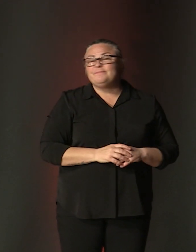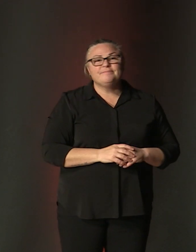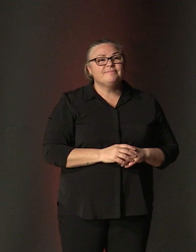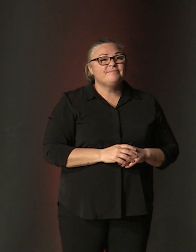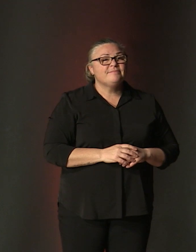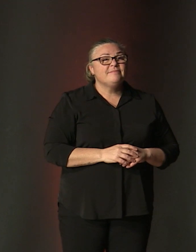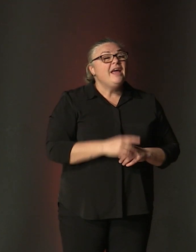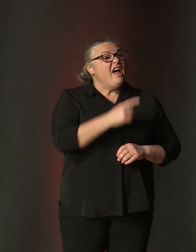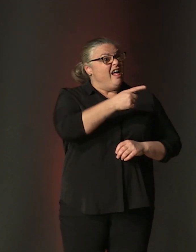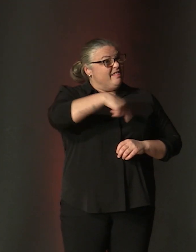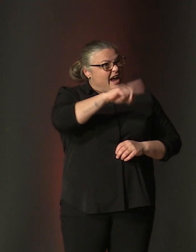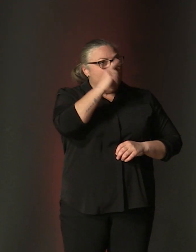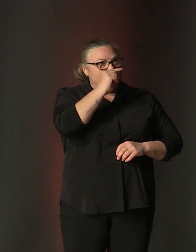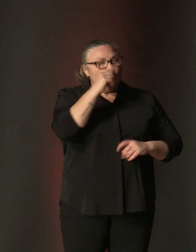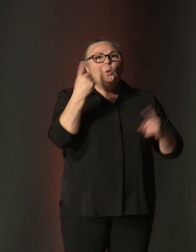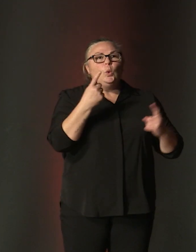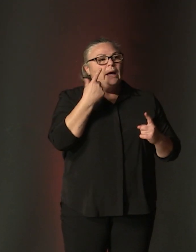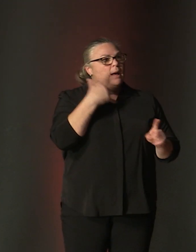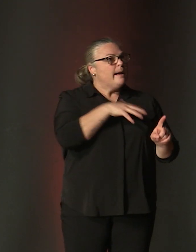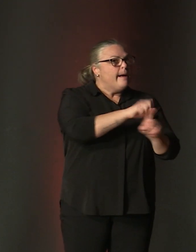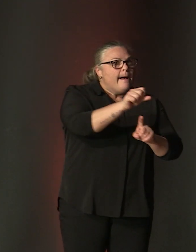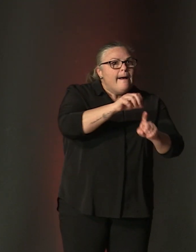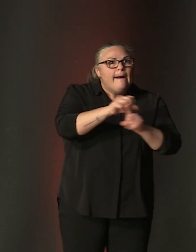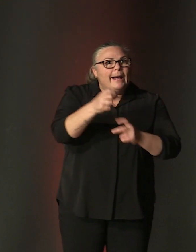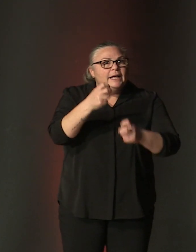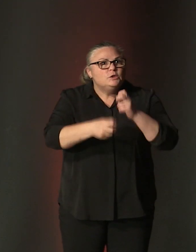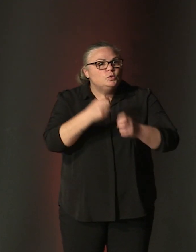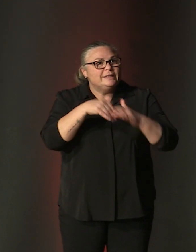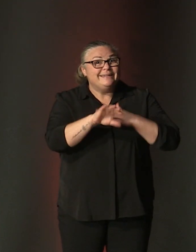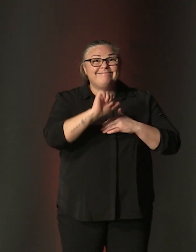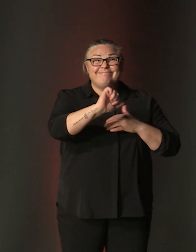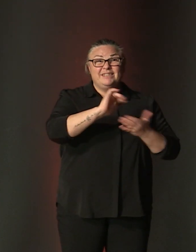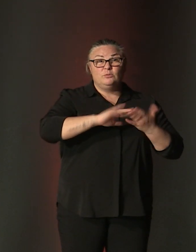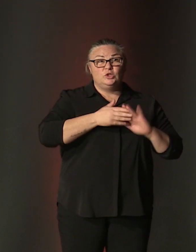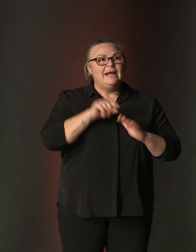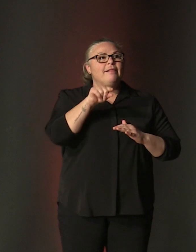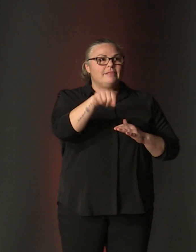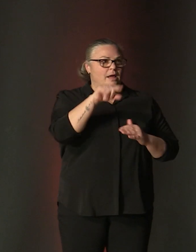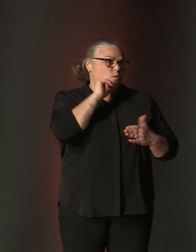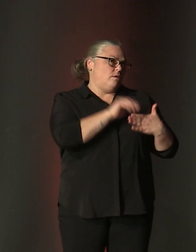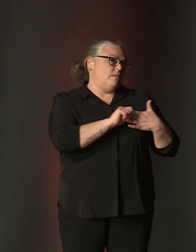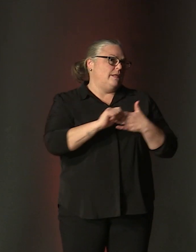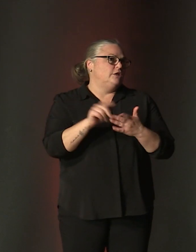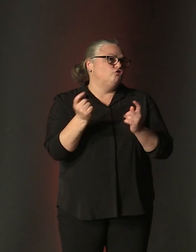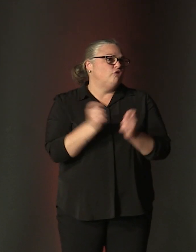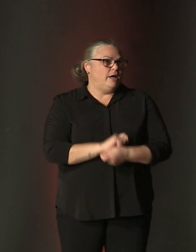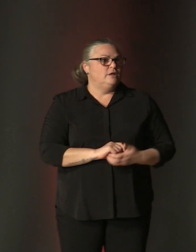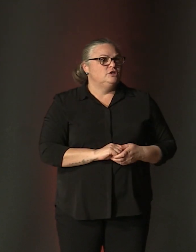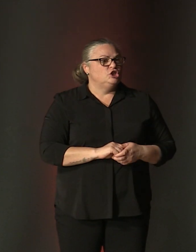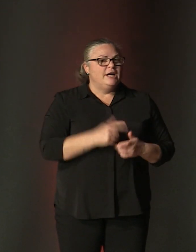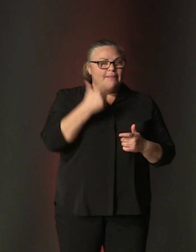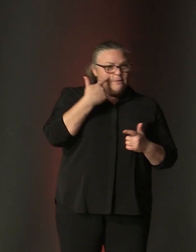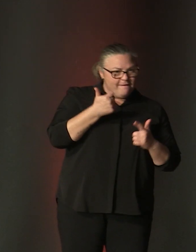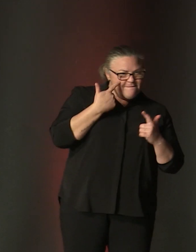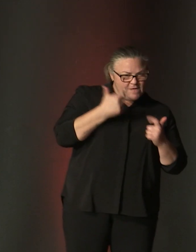ones who see the issues in their community, and they are the ones leading the change, making the solutions to tackle those